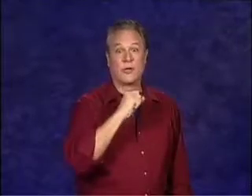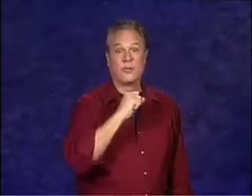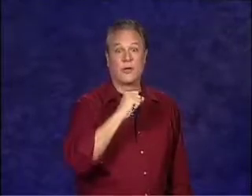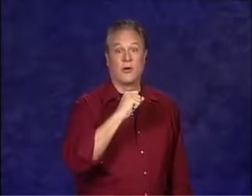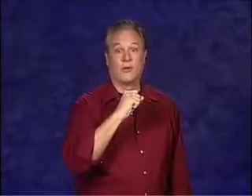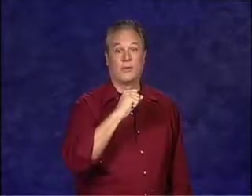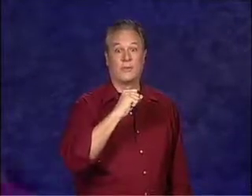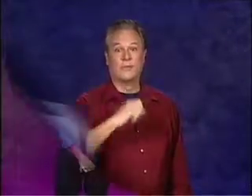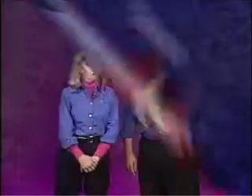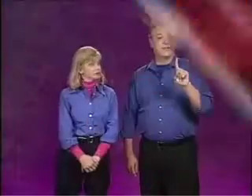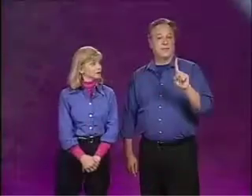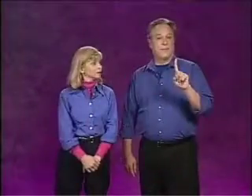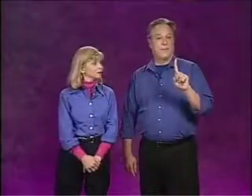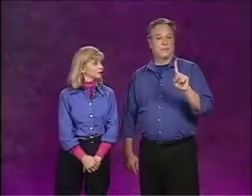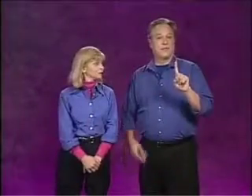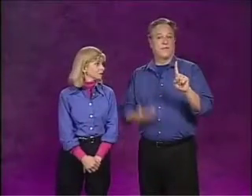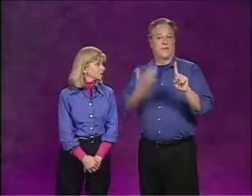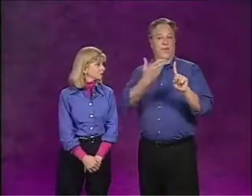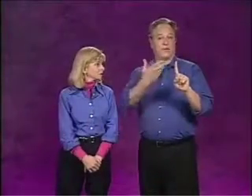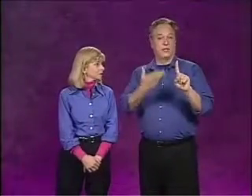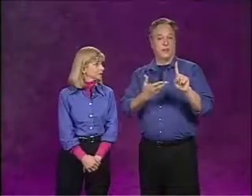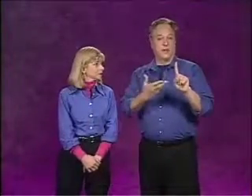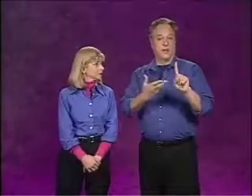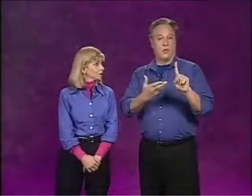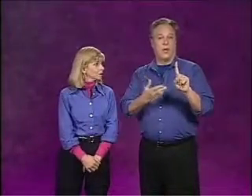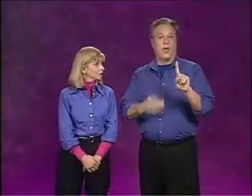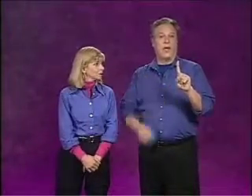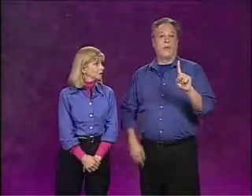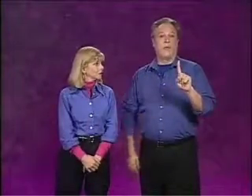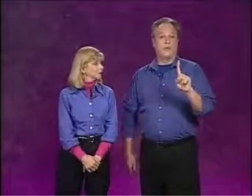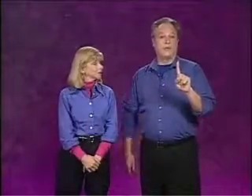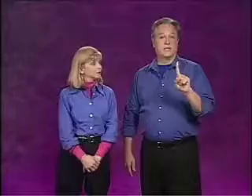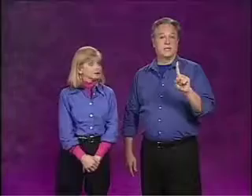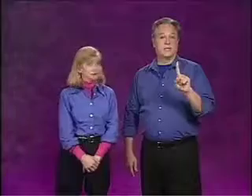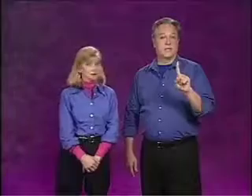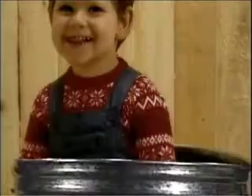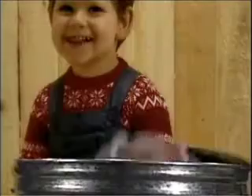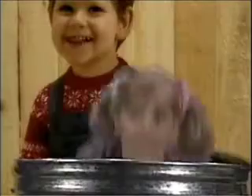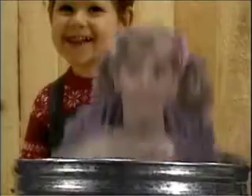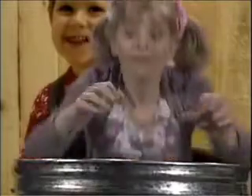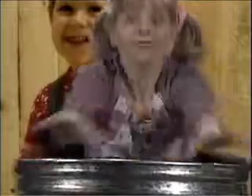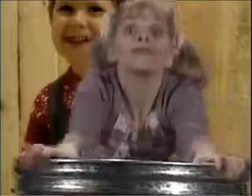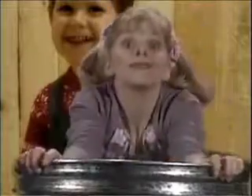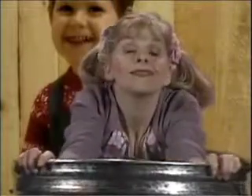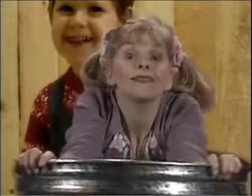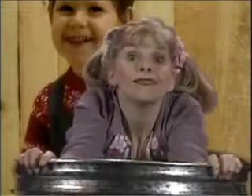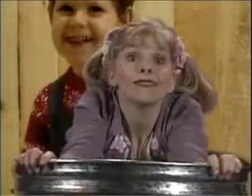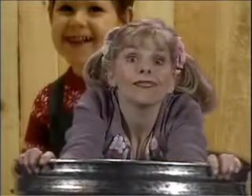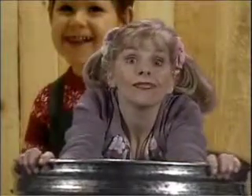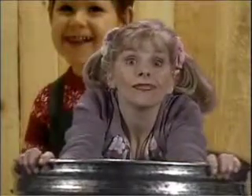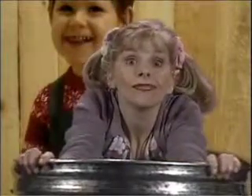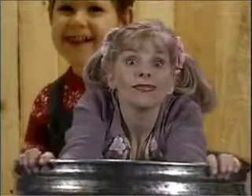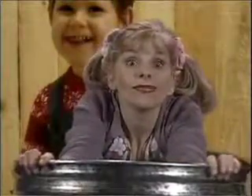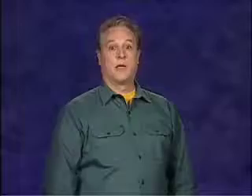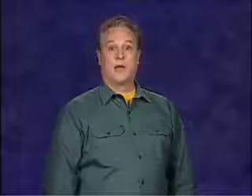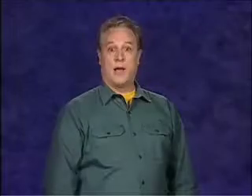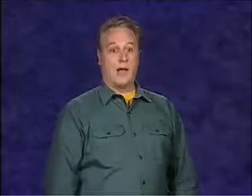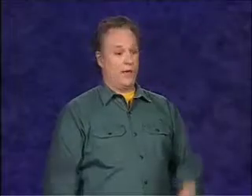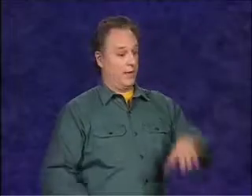them. In lesson 10, you learned that you can use your index finger to represent a person from head to toe,